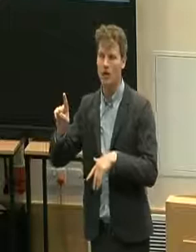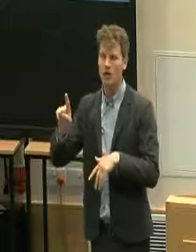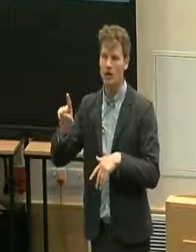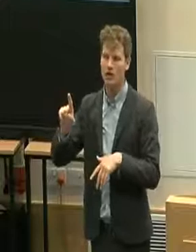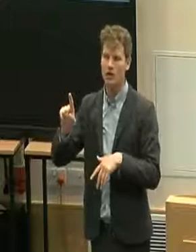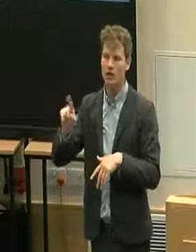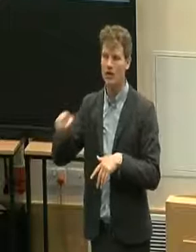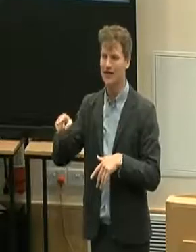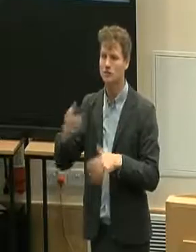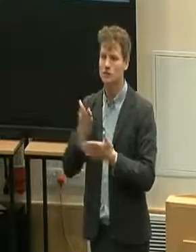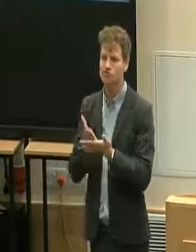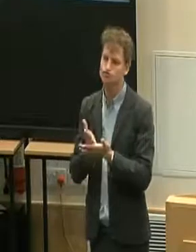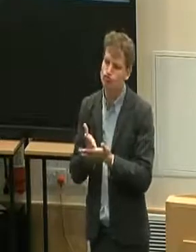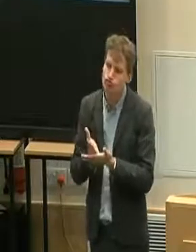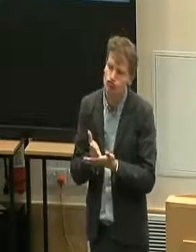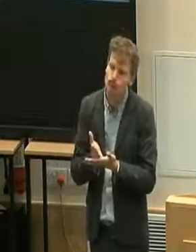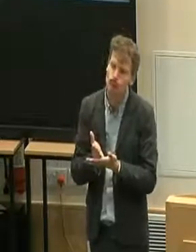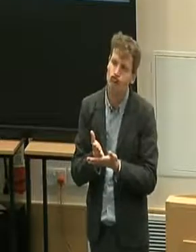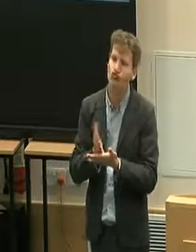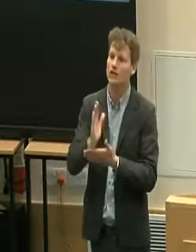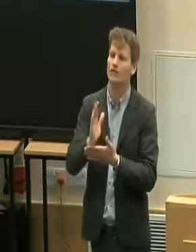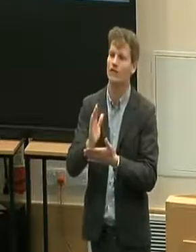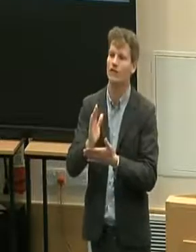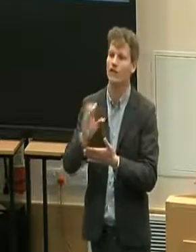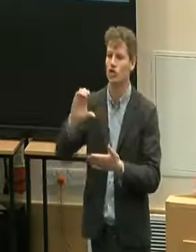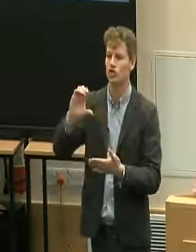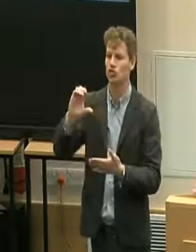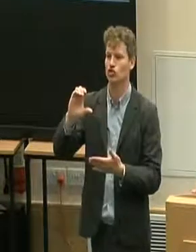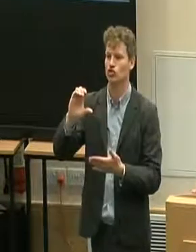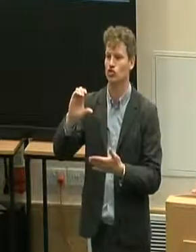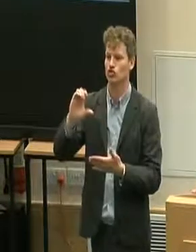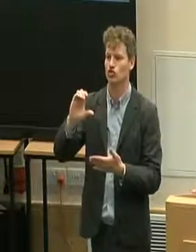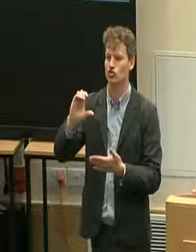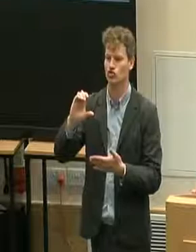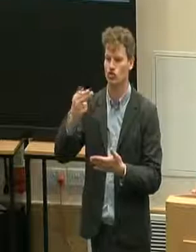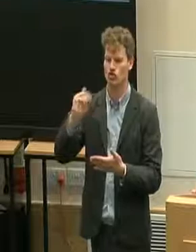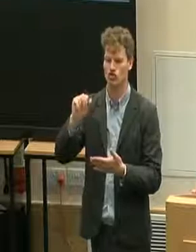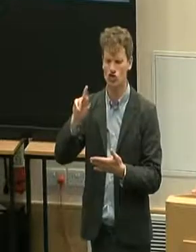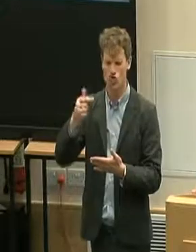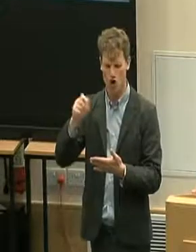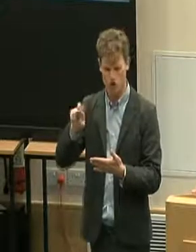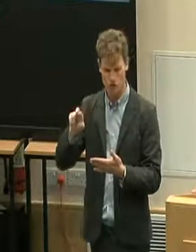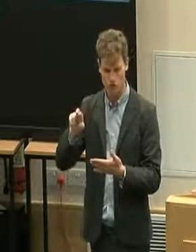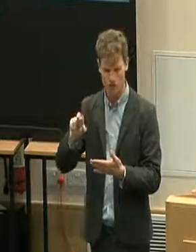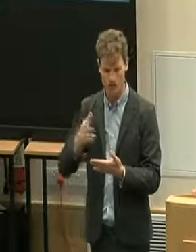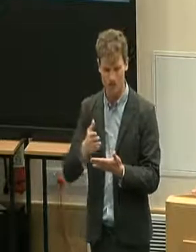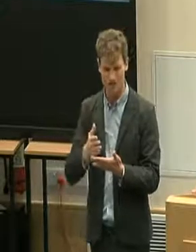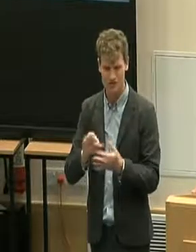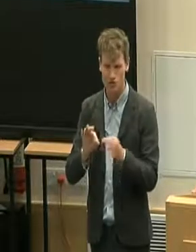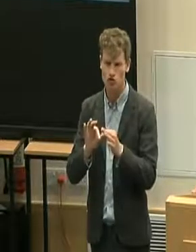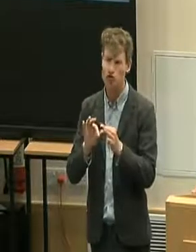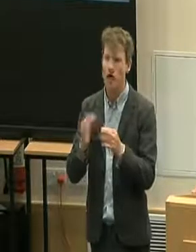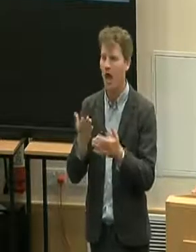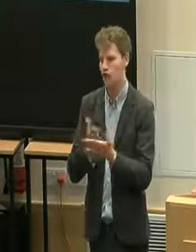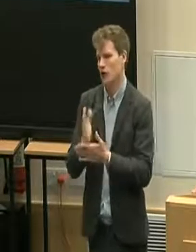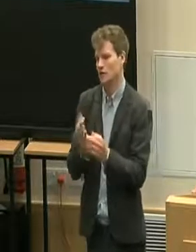the Charter on Rights and Freedoms, I've been away from my country too long, the Charter of Rights and Freedoms, one of the first groups that